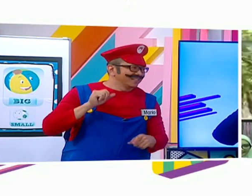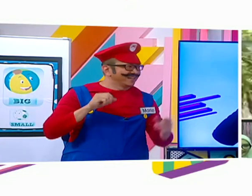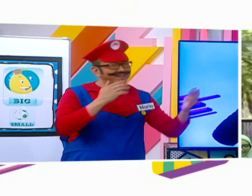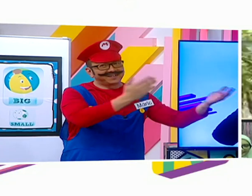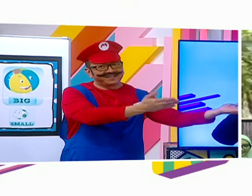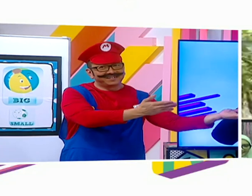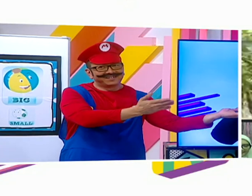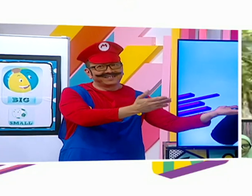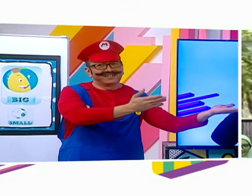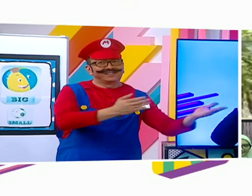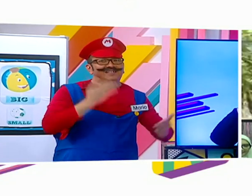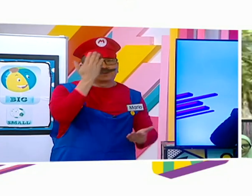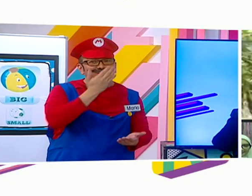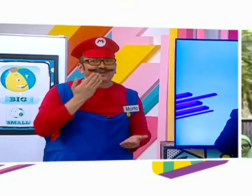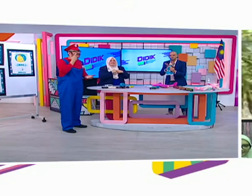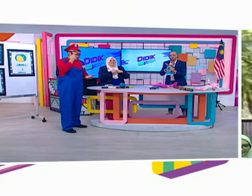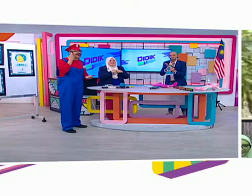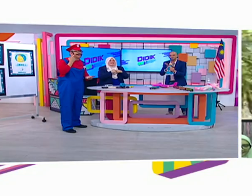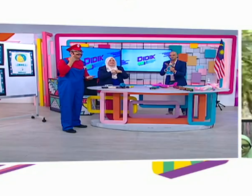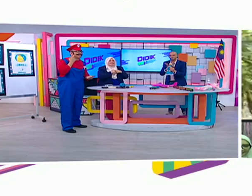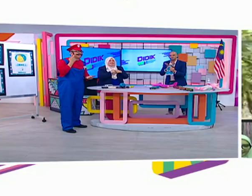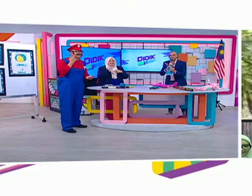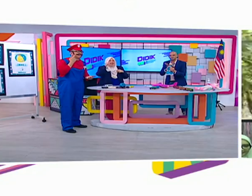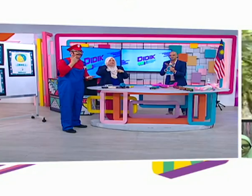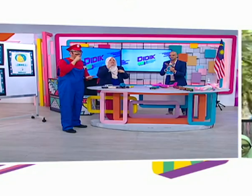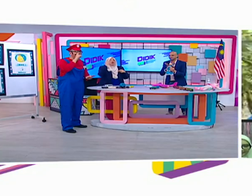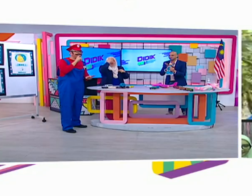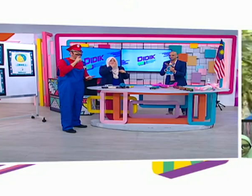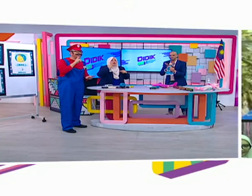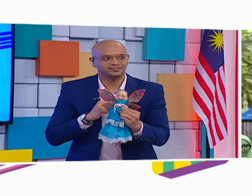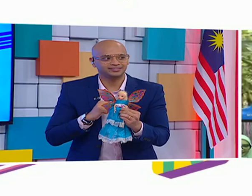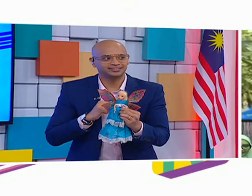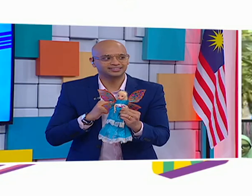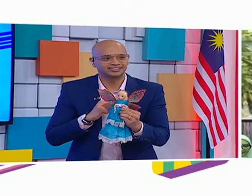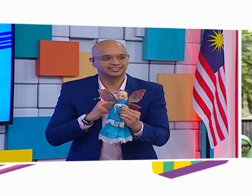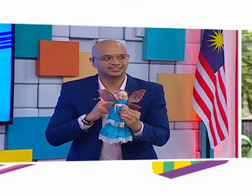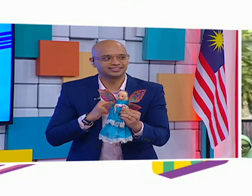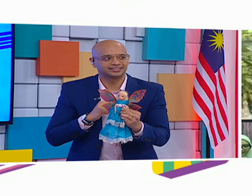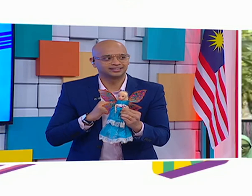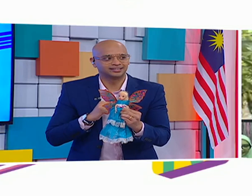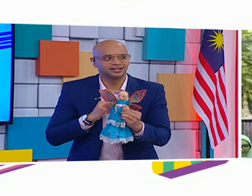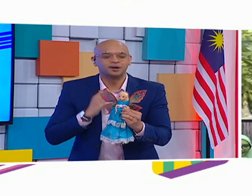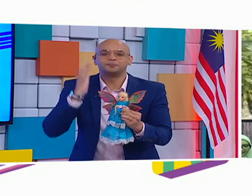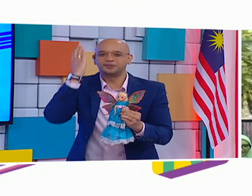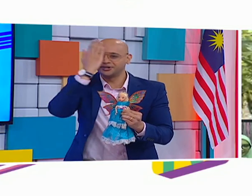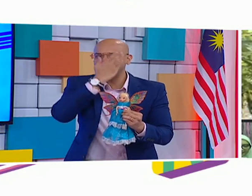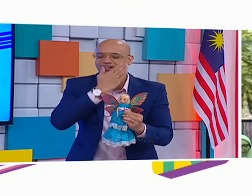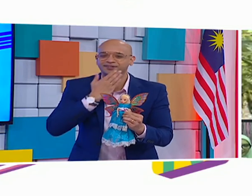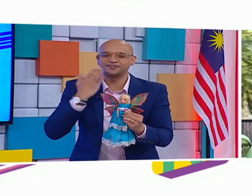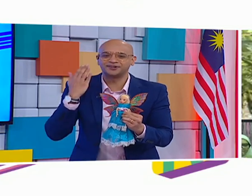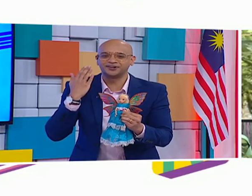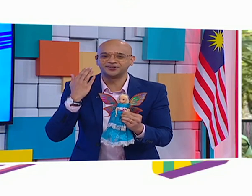Anis. Is a beautiful or ugly? Anis. Beautiful or ugly? It's a